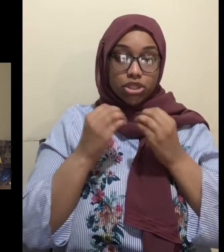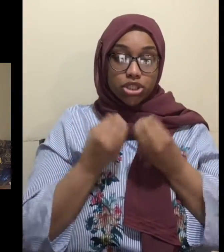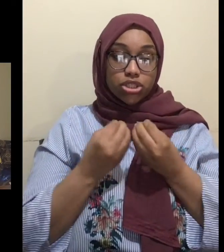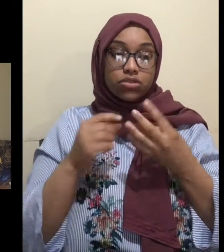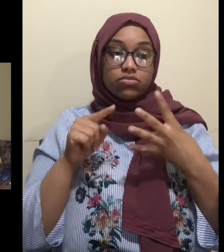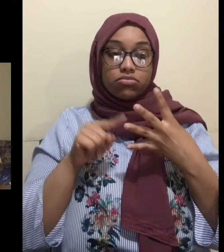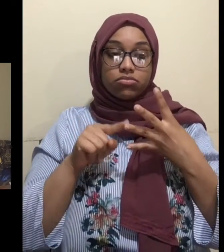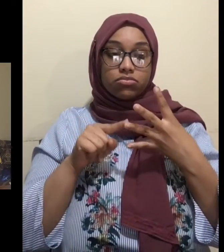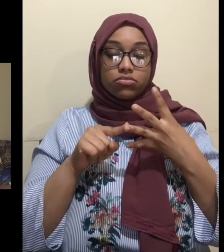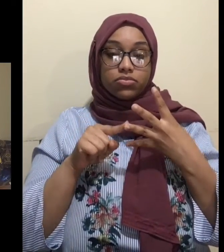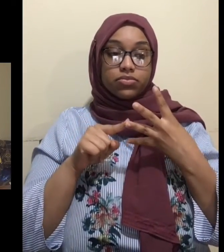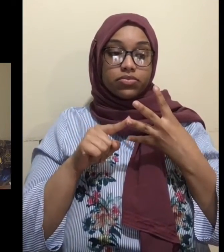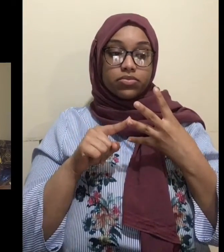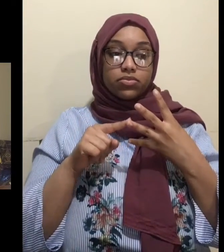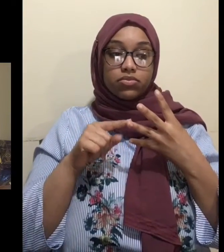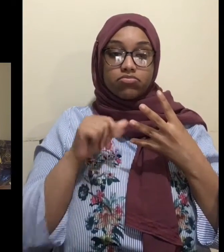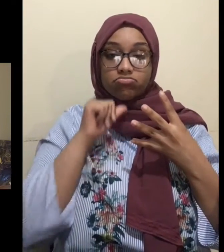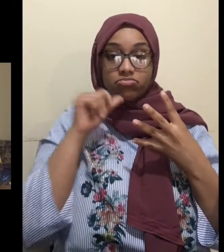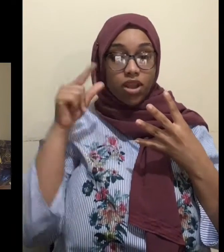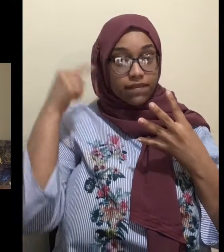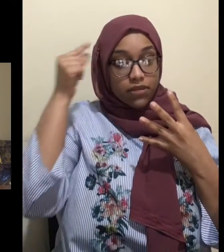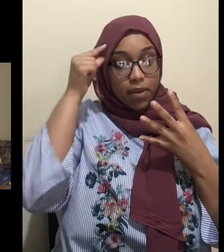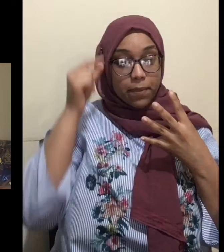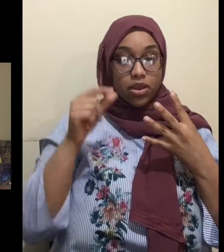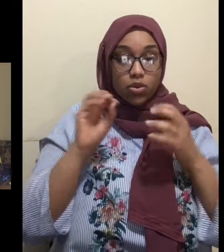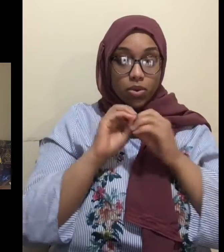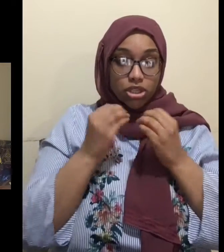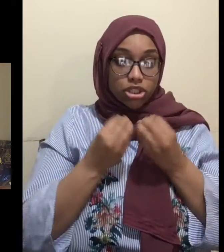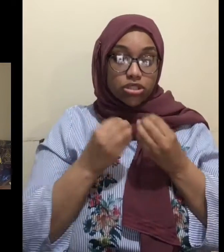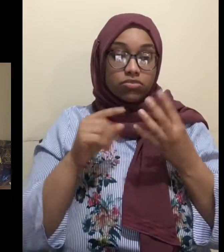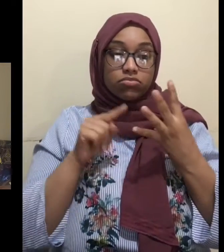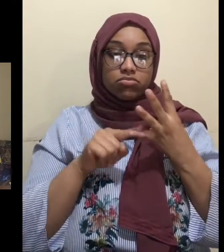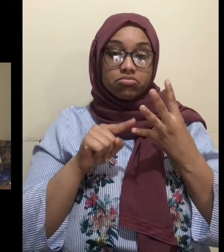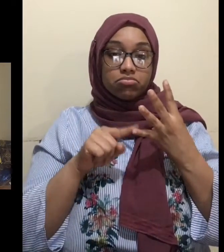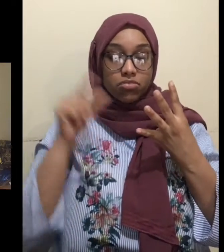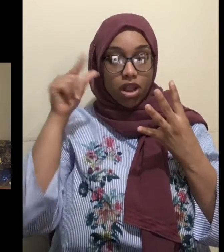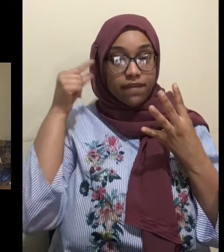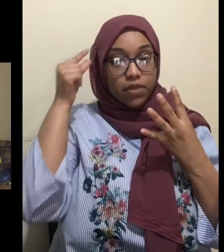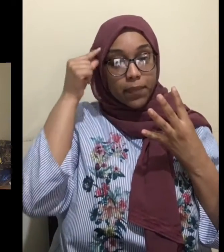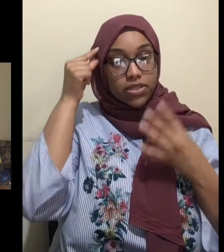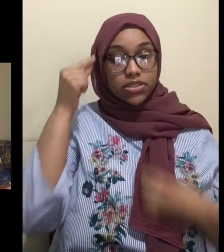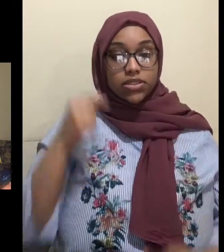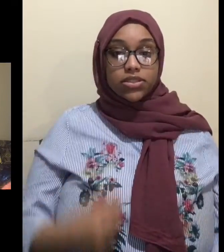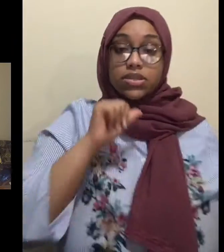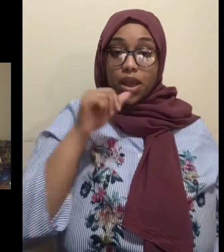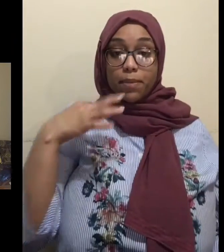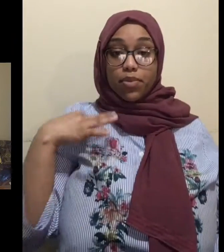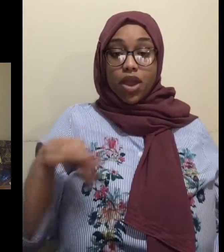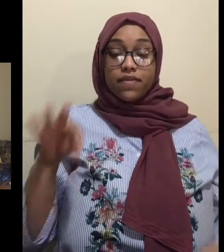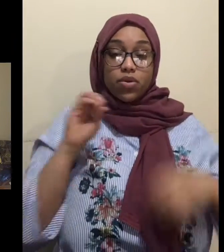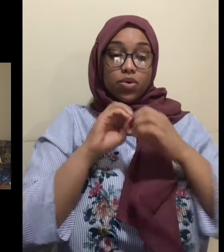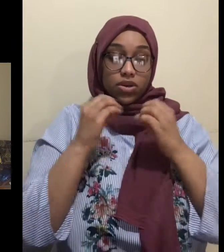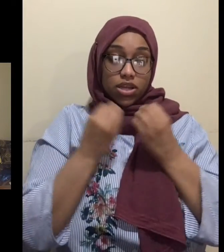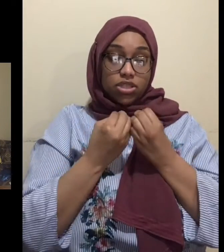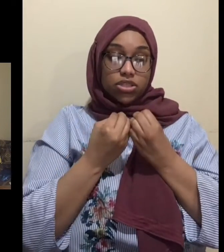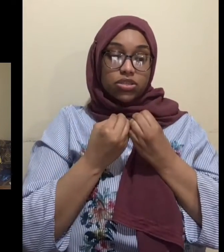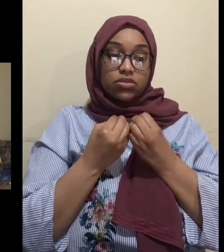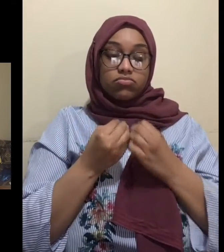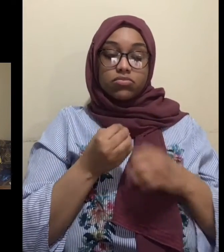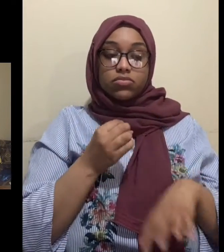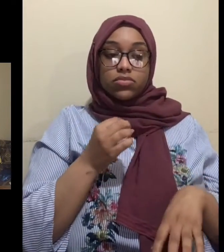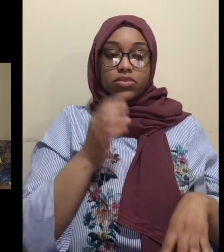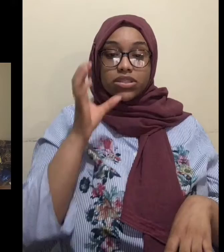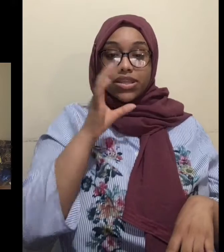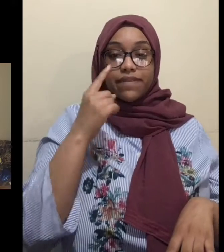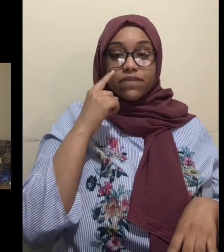and government. For-profit organizations are basically companies that seek to make money through the sale